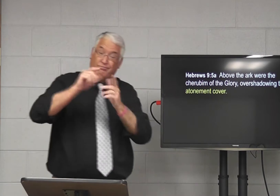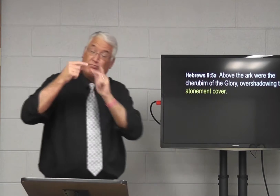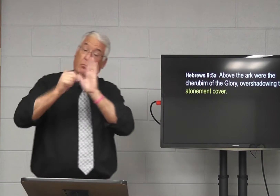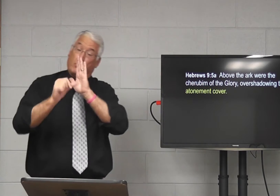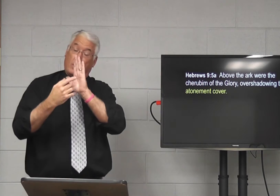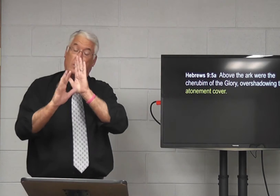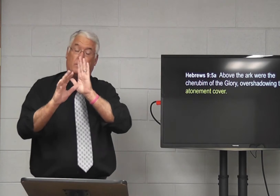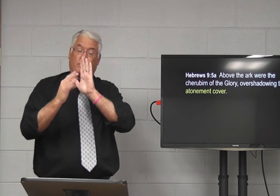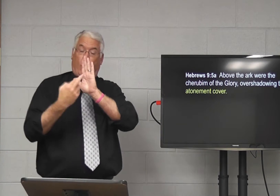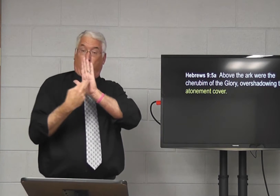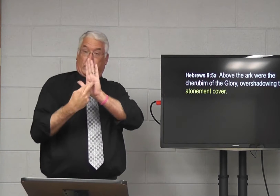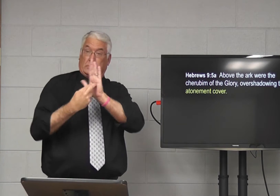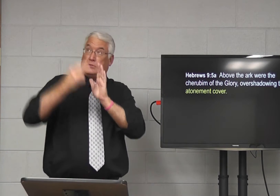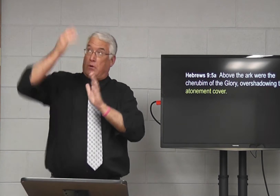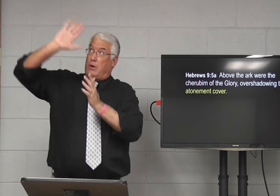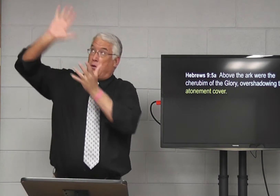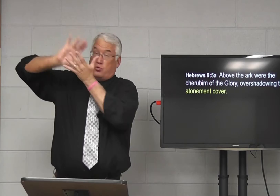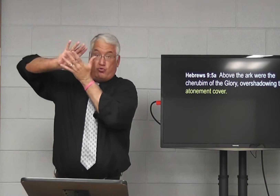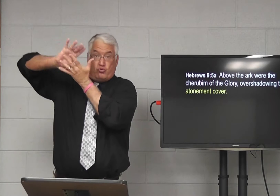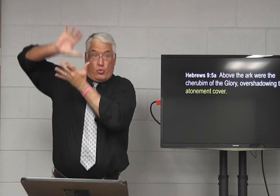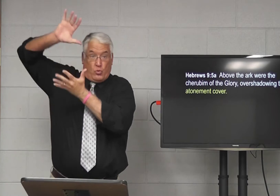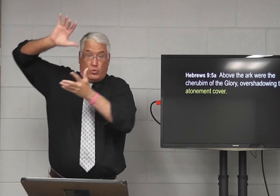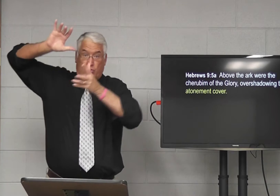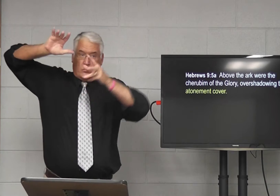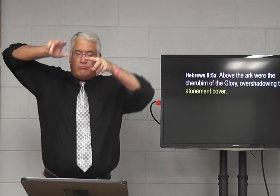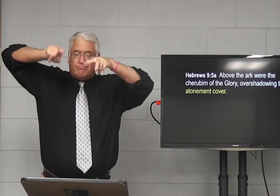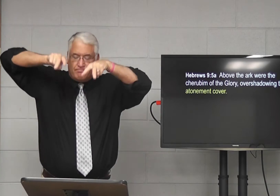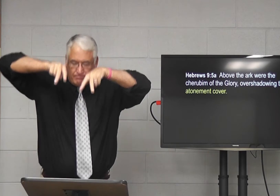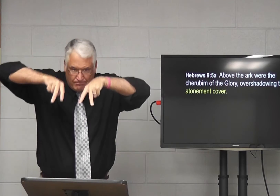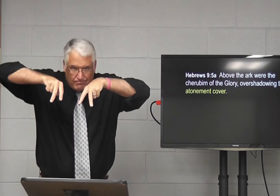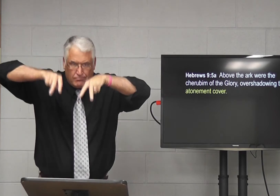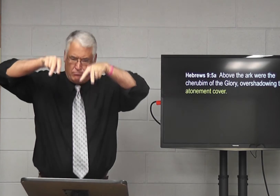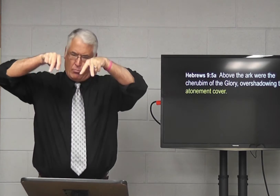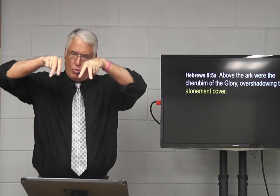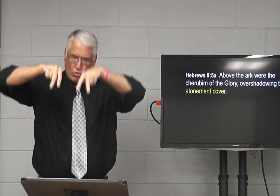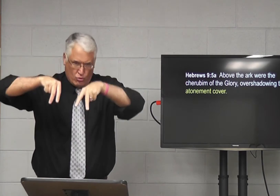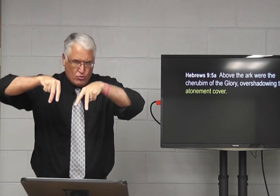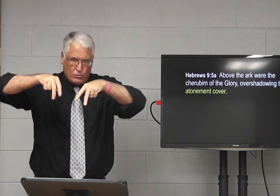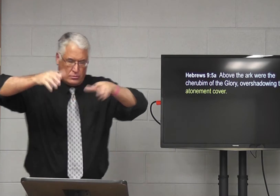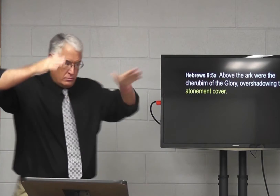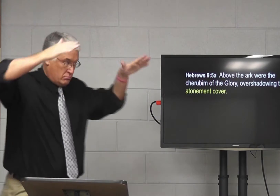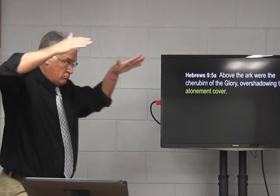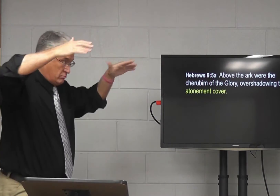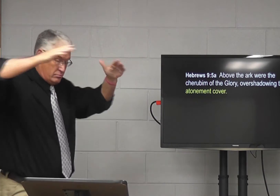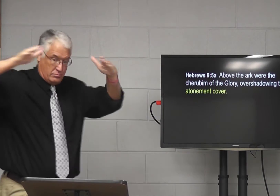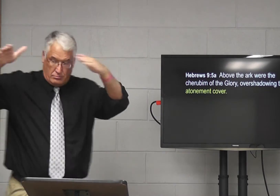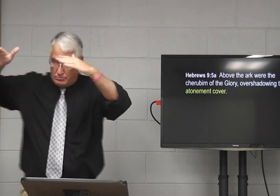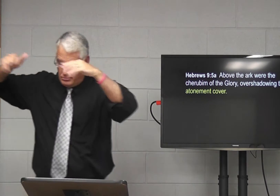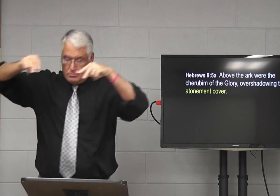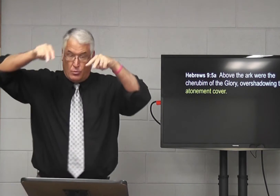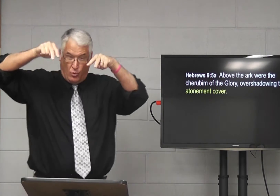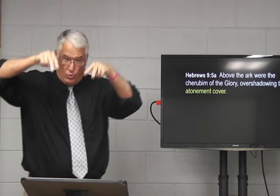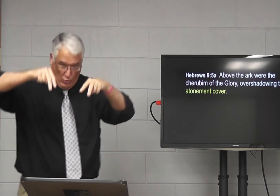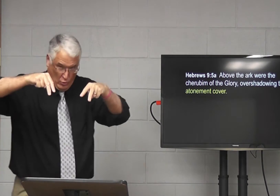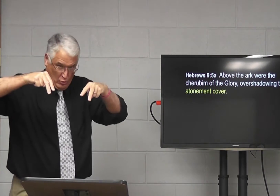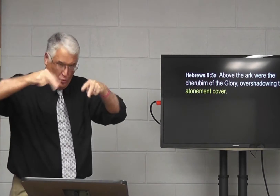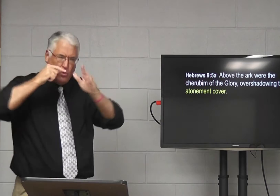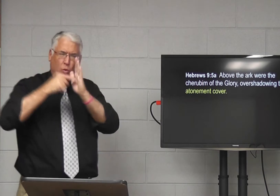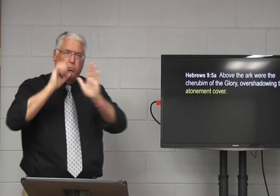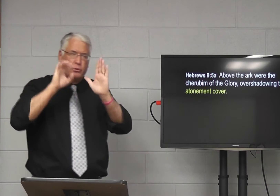glory. It represented God's glory, the cherubims did. You know, as they had their wings folded down